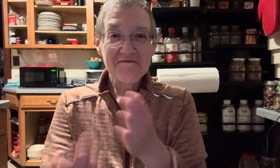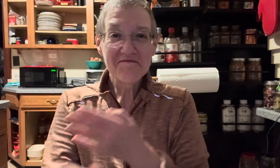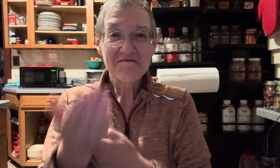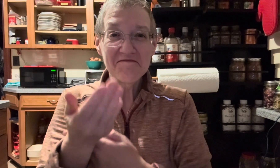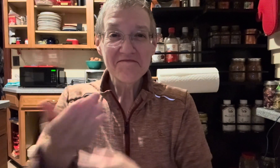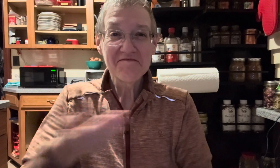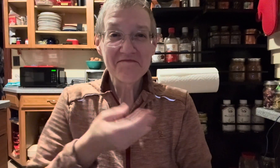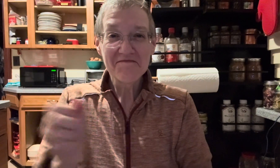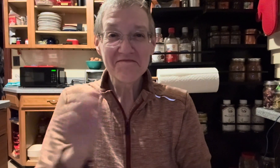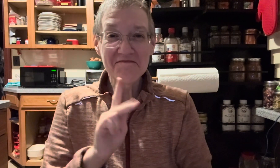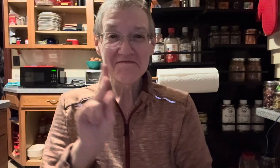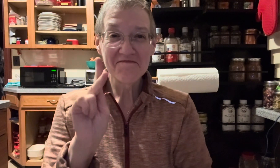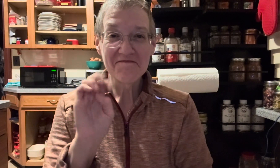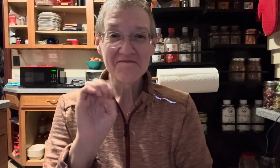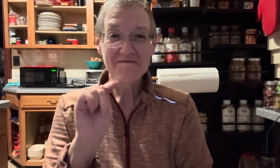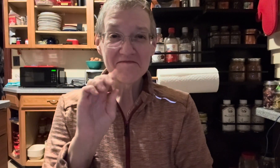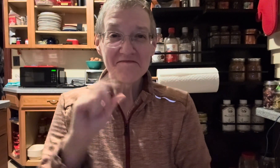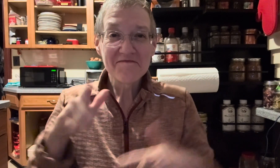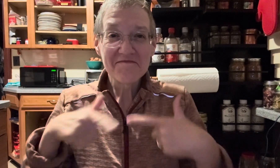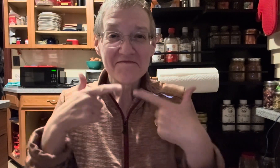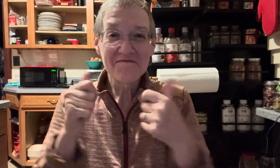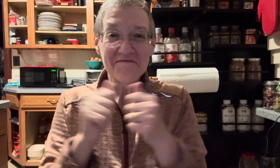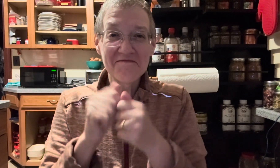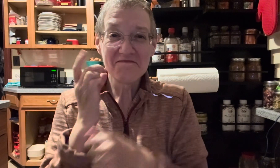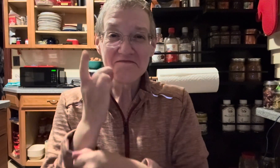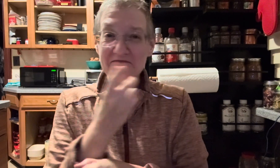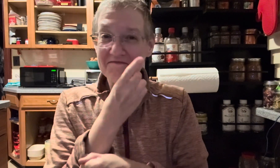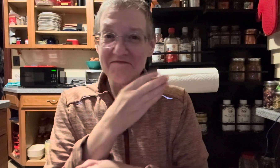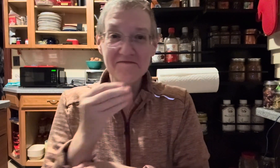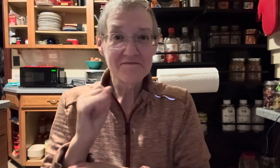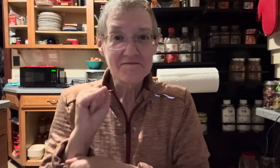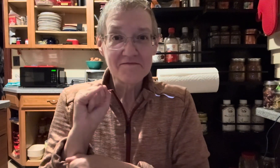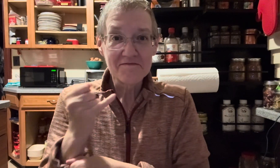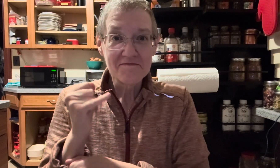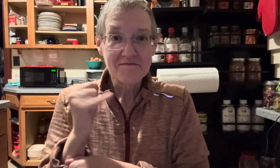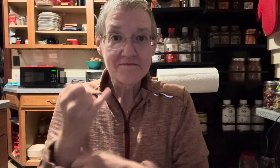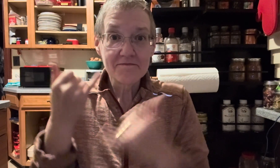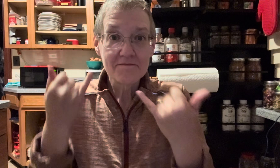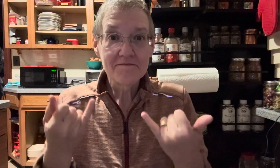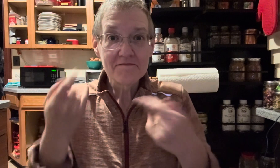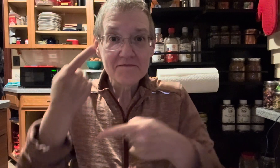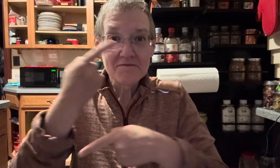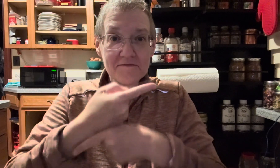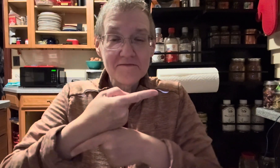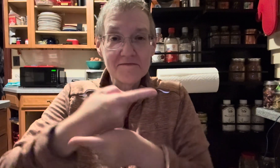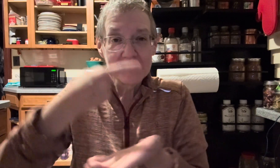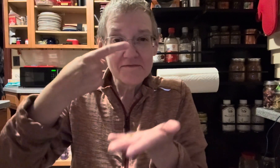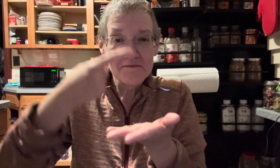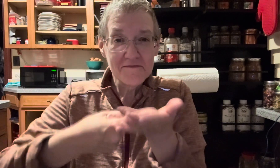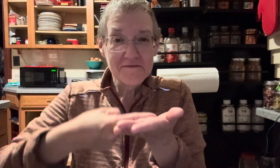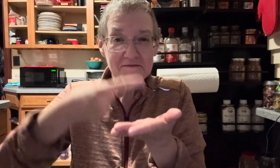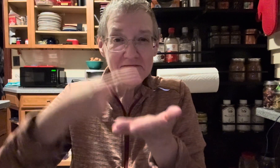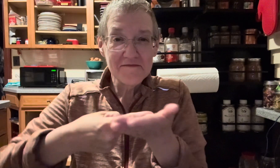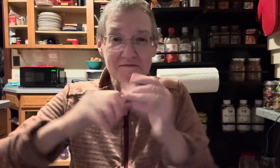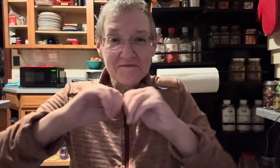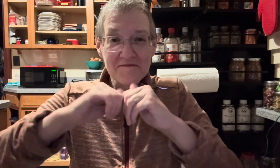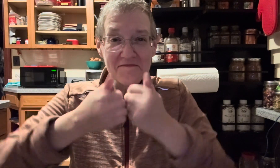Good morning and welcome back to Keto Living with Dale and Judith. Today we are going to discuss